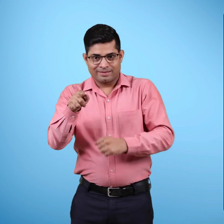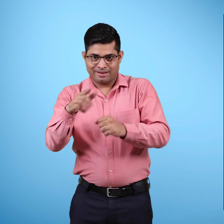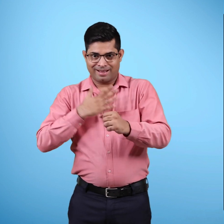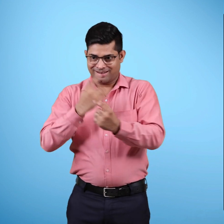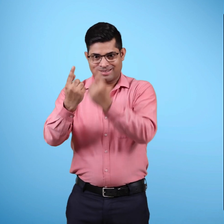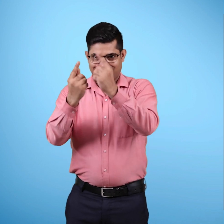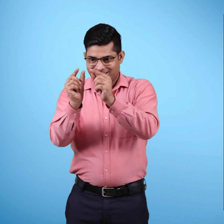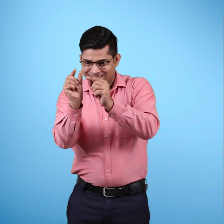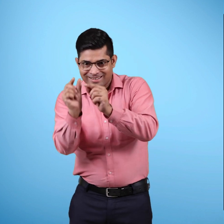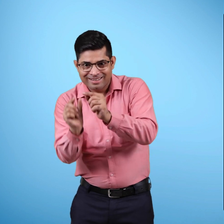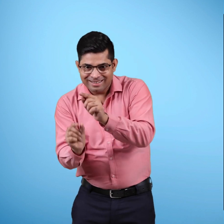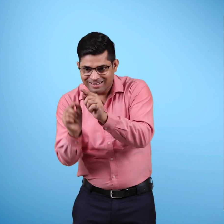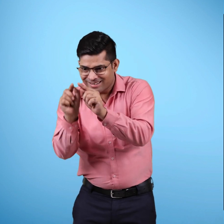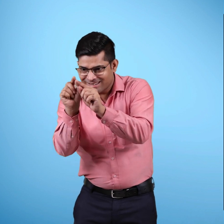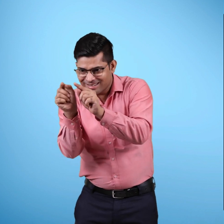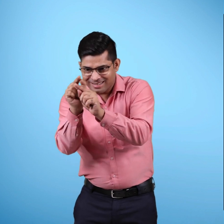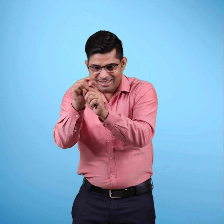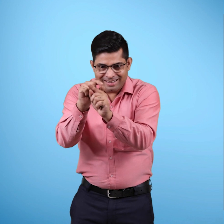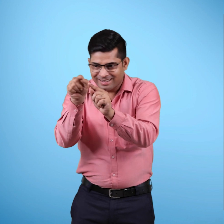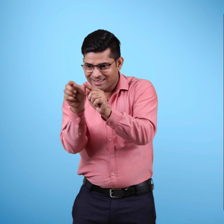And the smaller roots are called